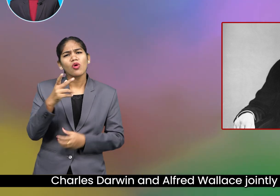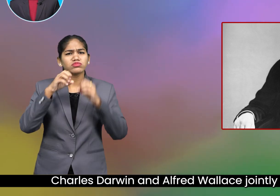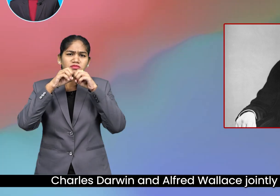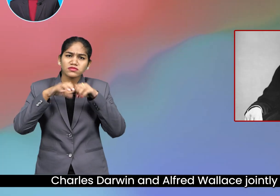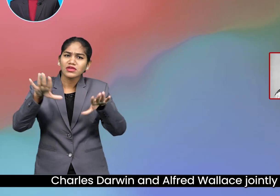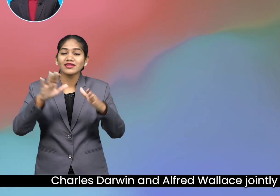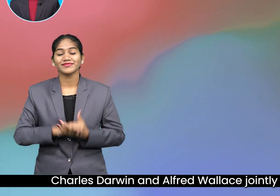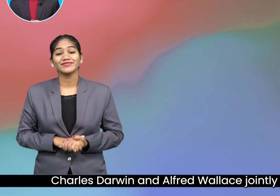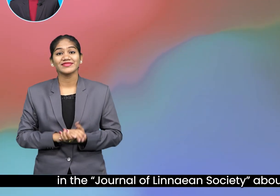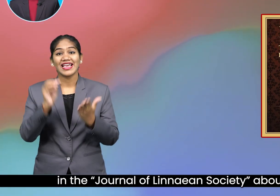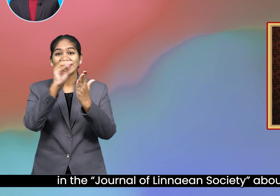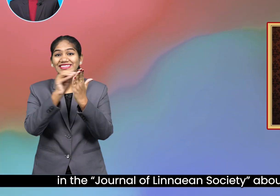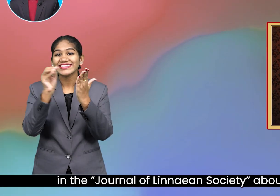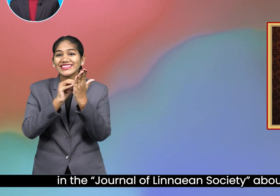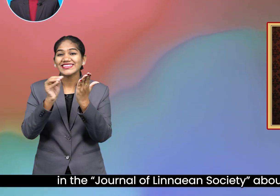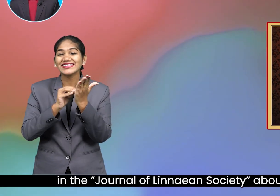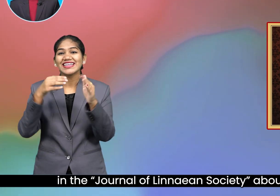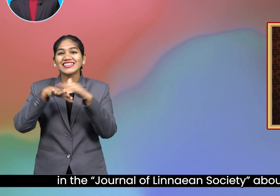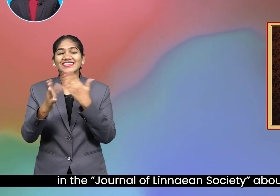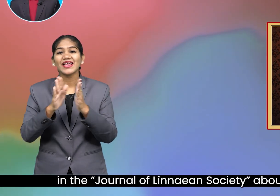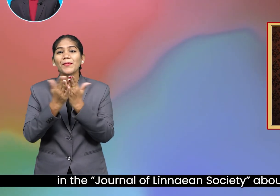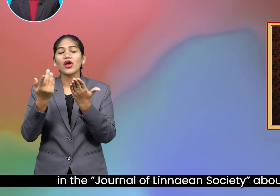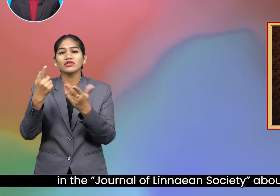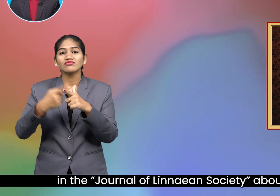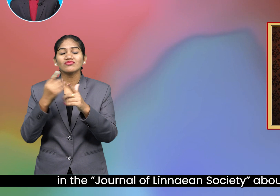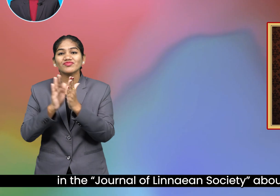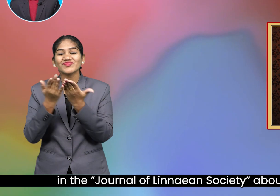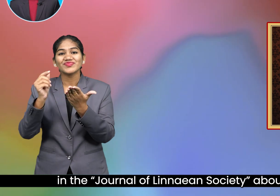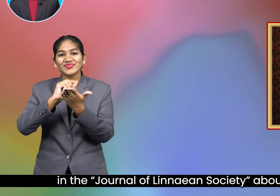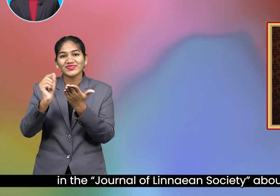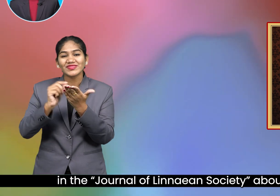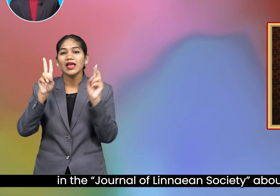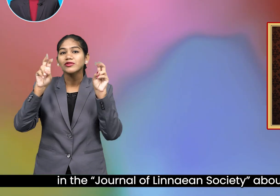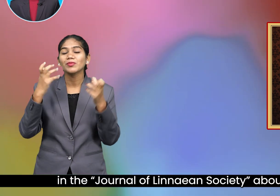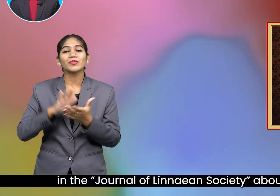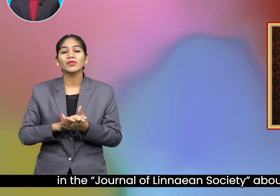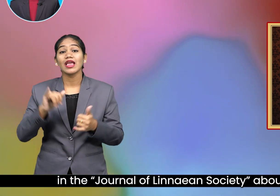jointly published an article in the Journal of Linnean Society